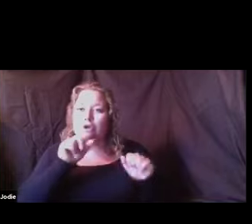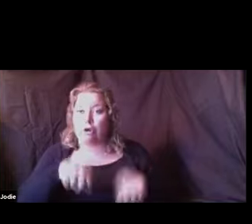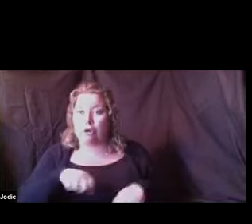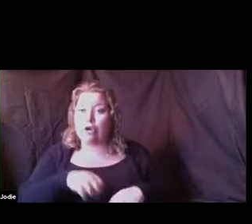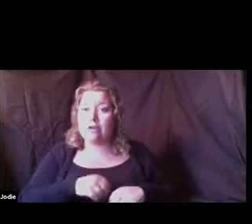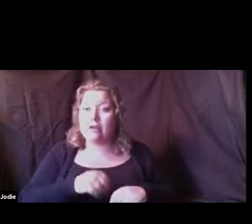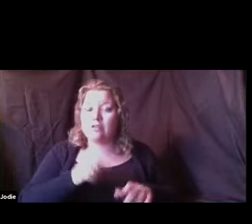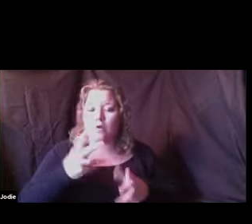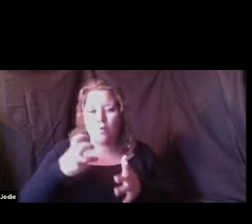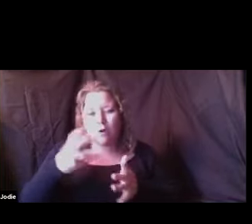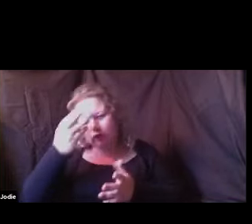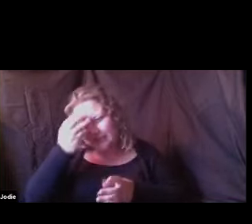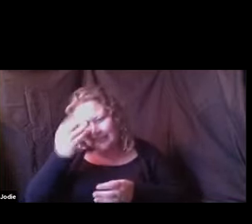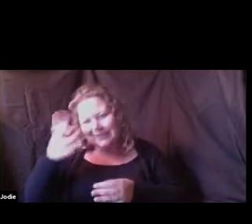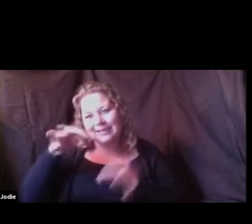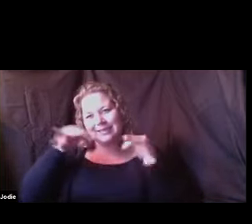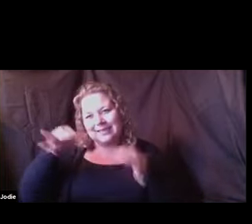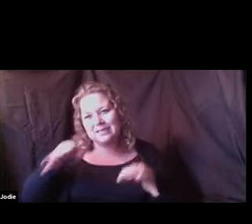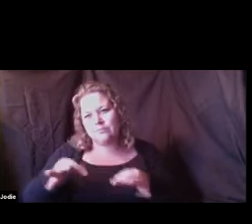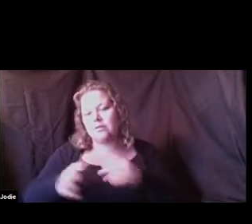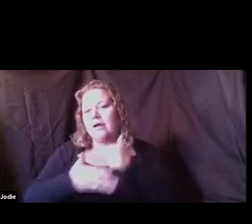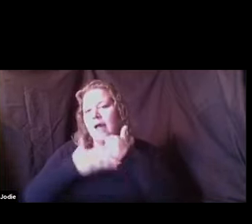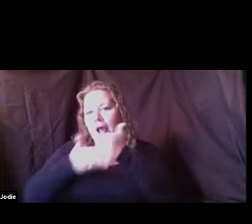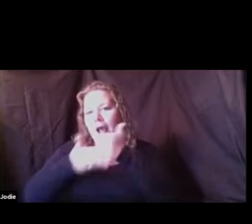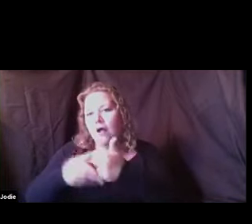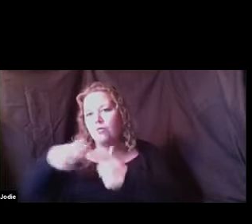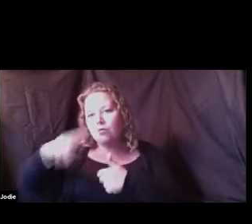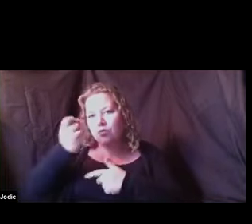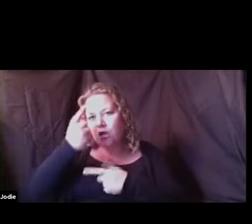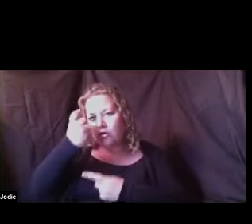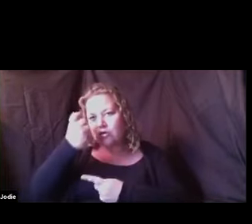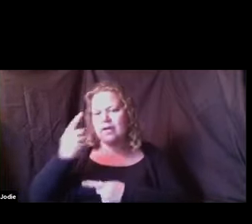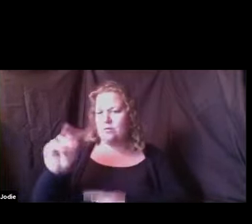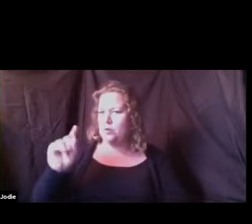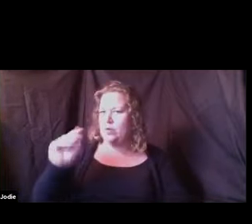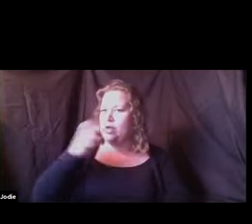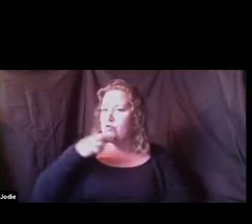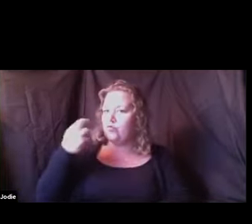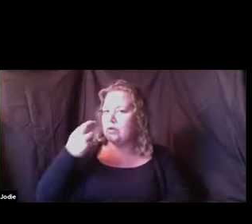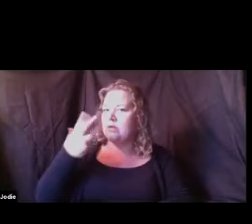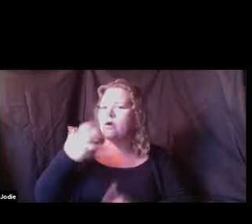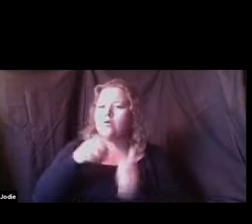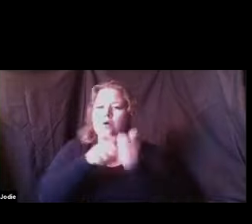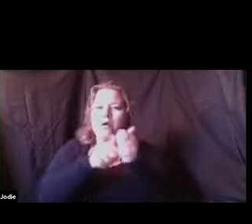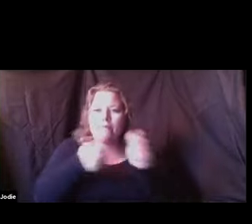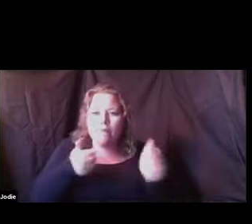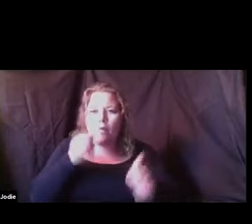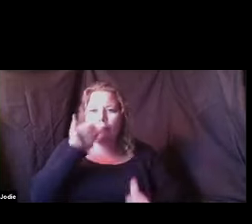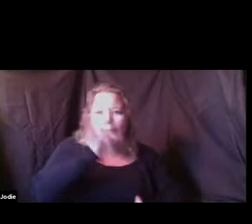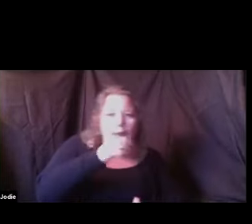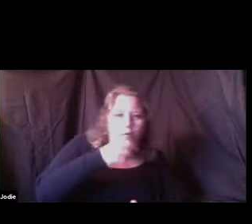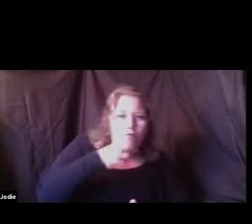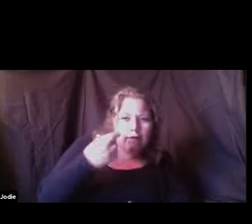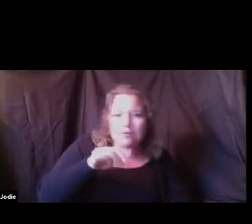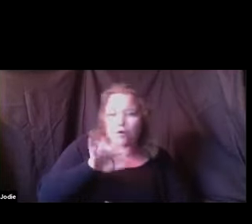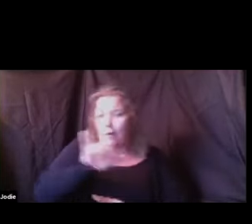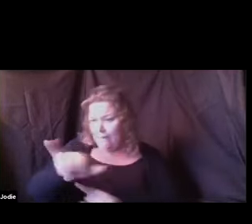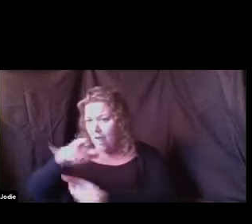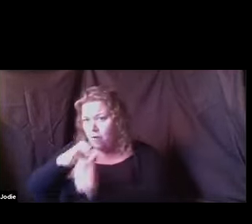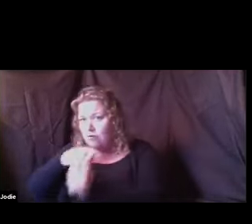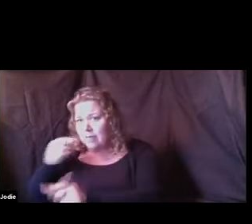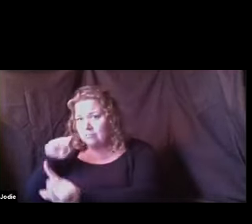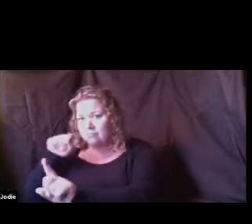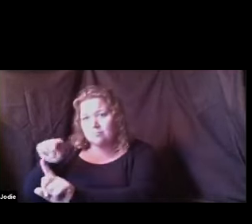want to try to help you understand where the risk levels are higher so you can avoid those types of risks and keep the risk down. It's